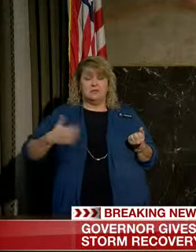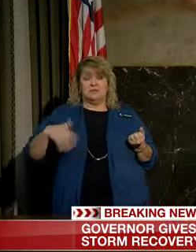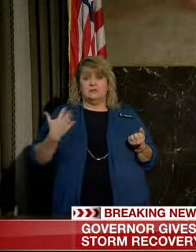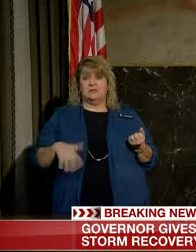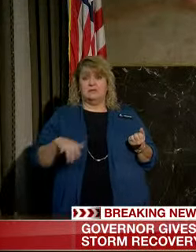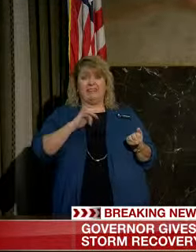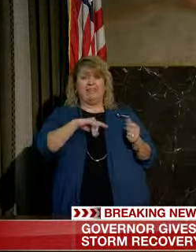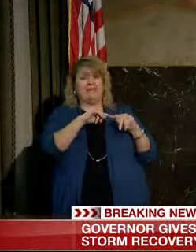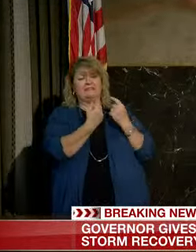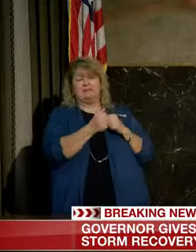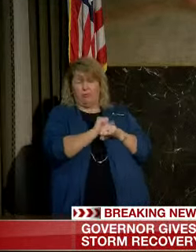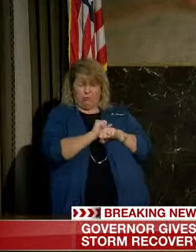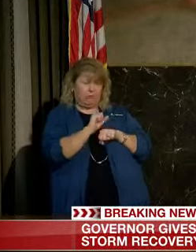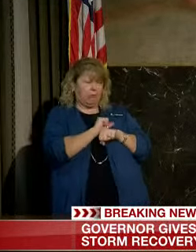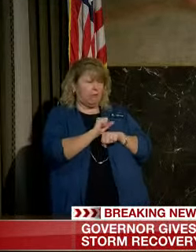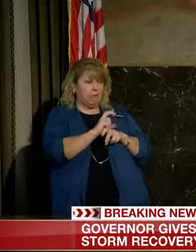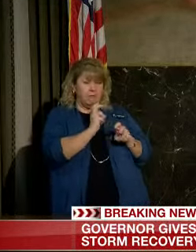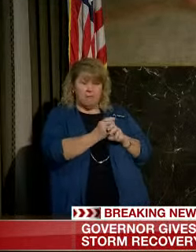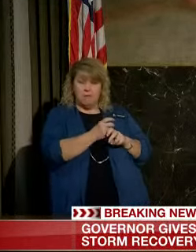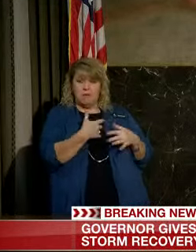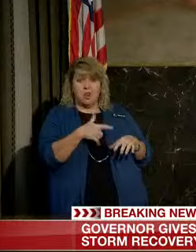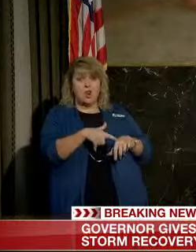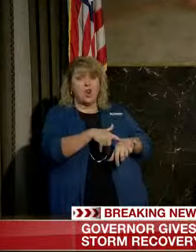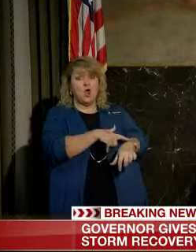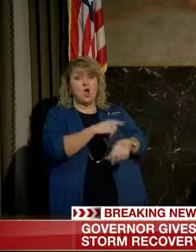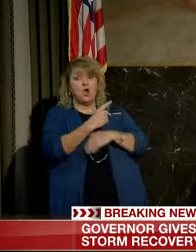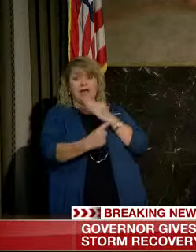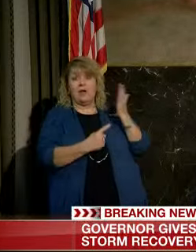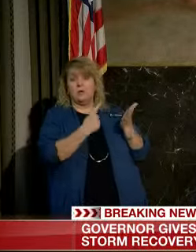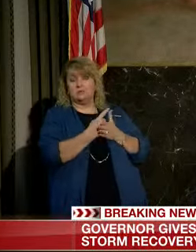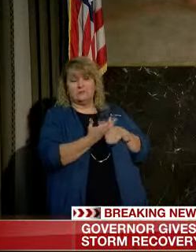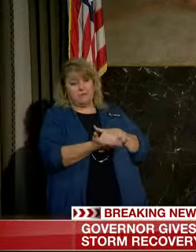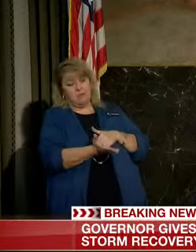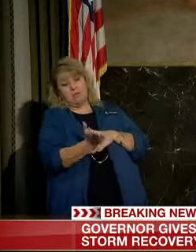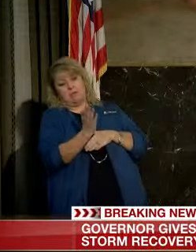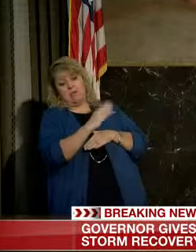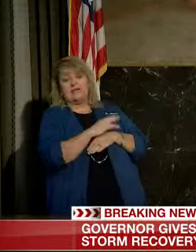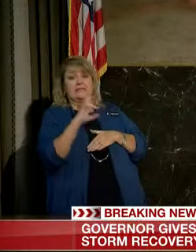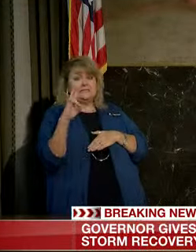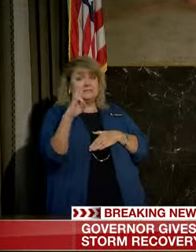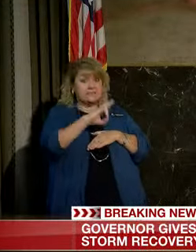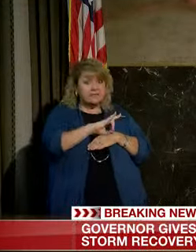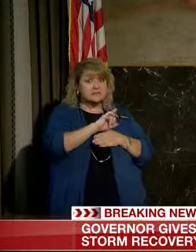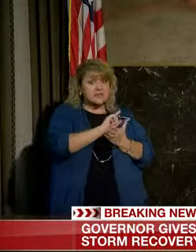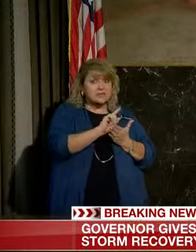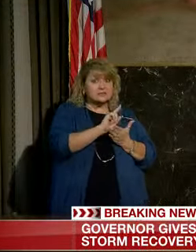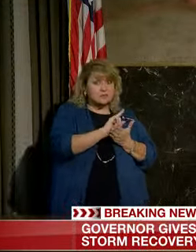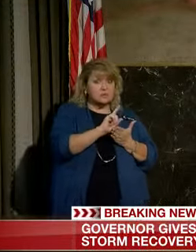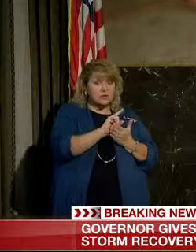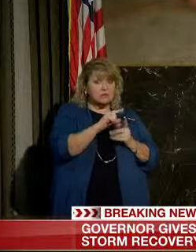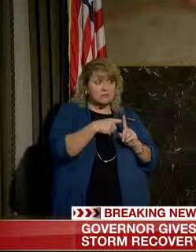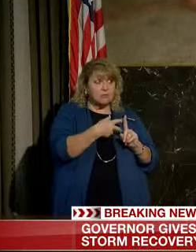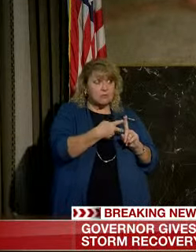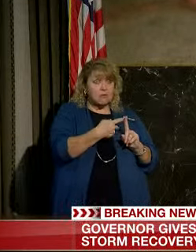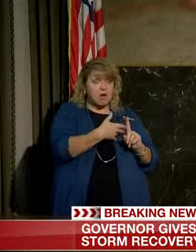working extremely hard. A lot of long hours and 7 days a week for many, many months